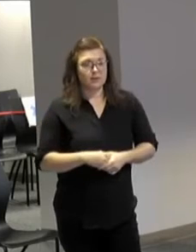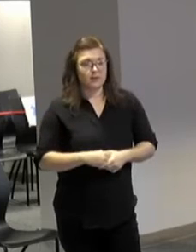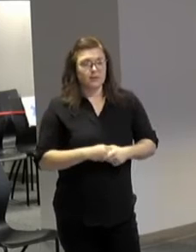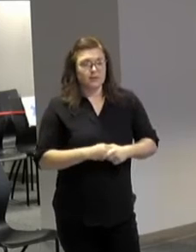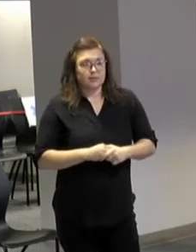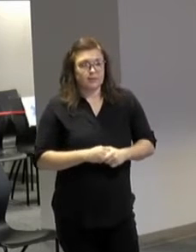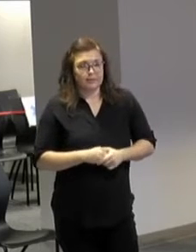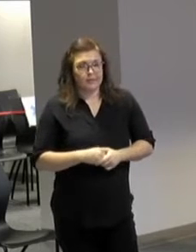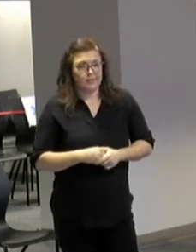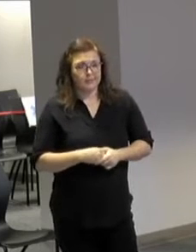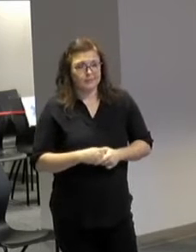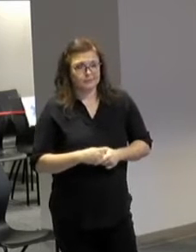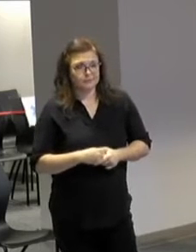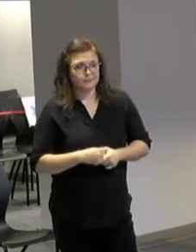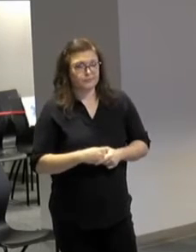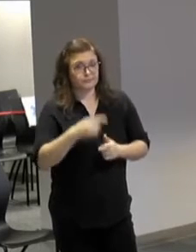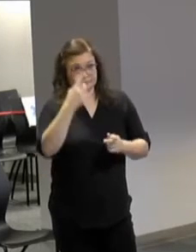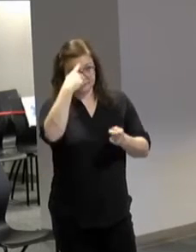Aye. Opposed?